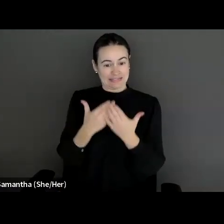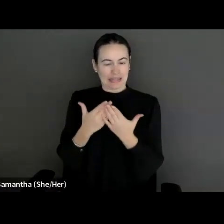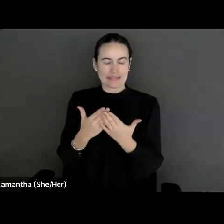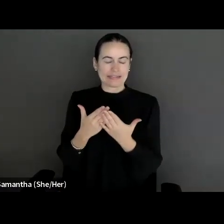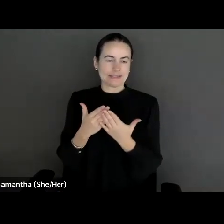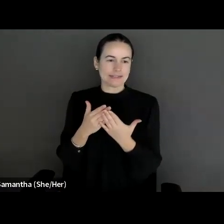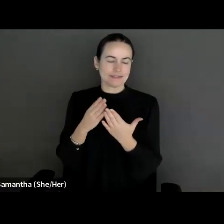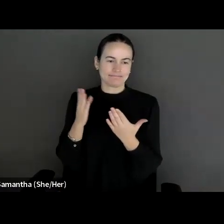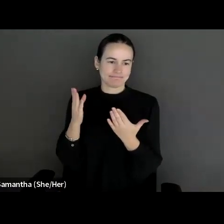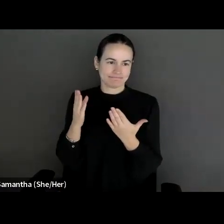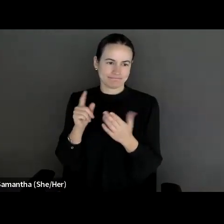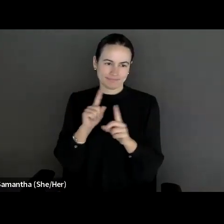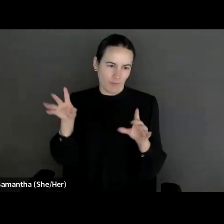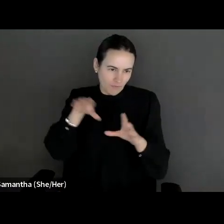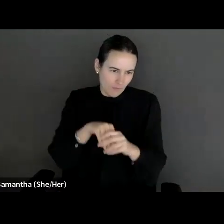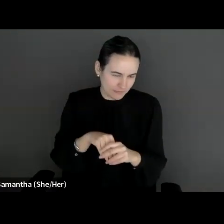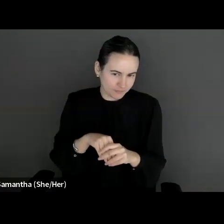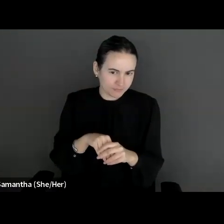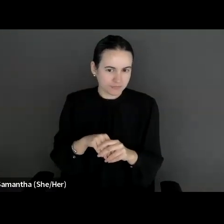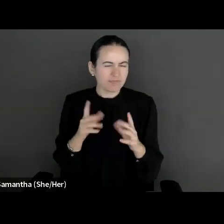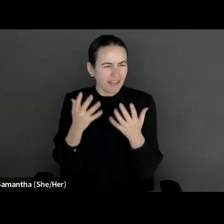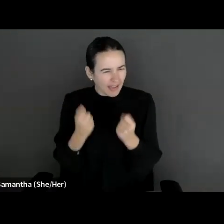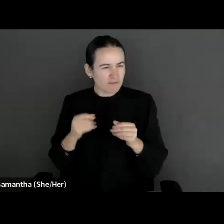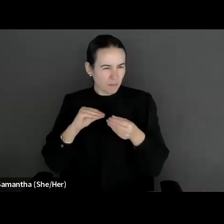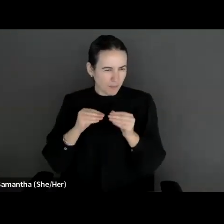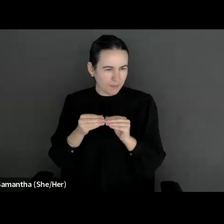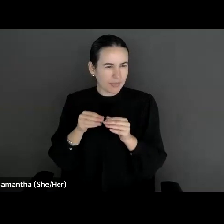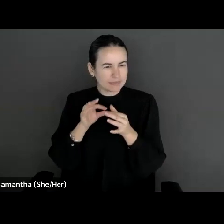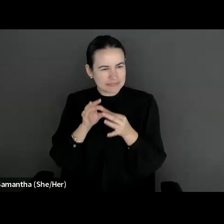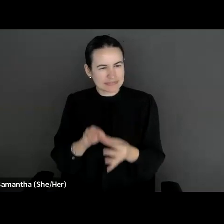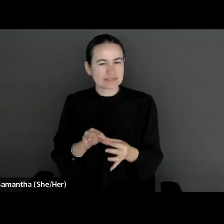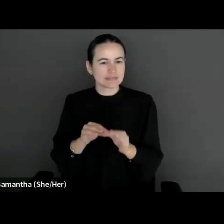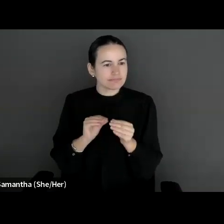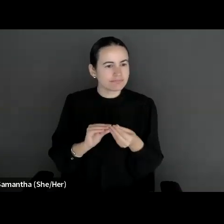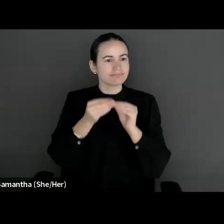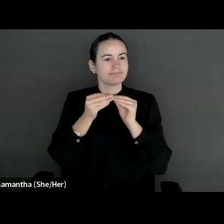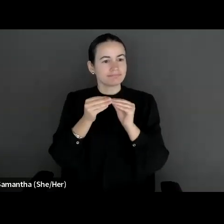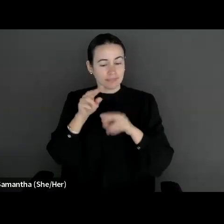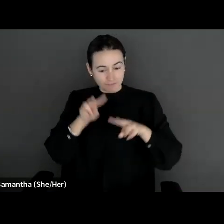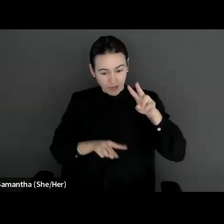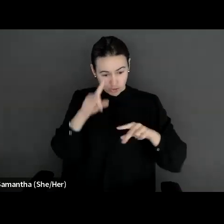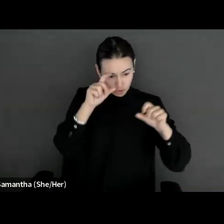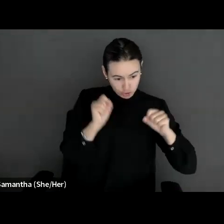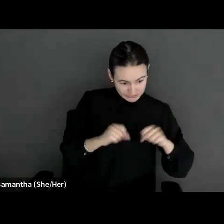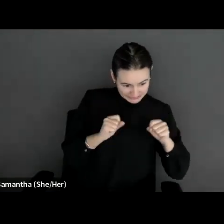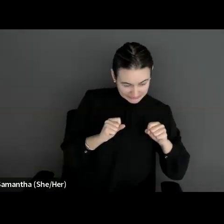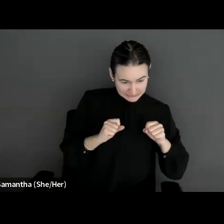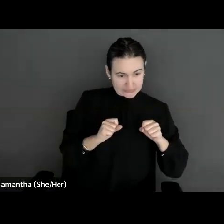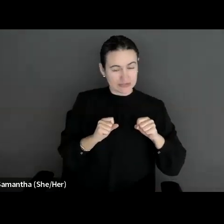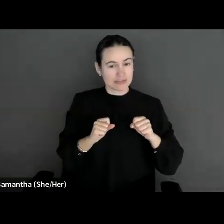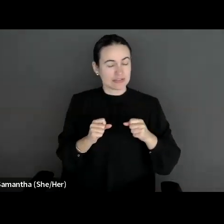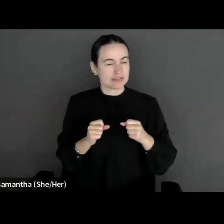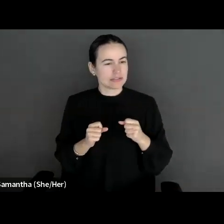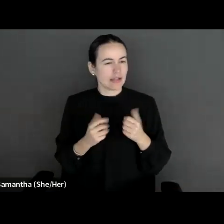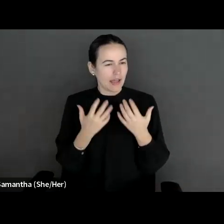around scale construct and what the impact is on rater agreement or rater reliability. So